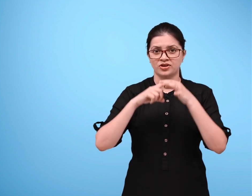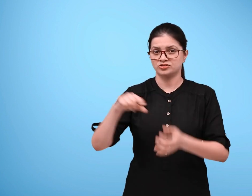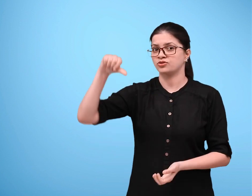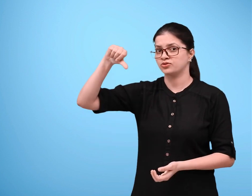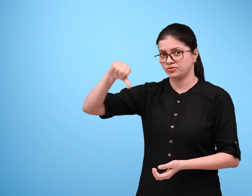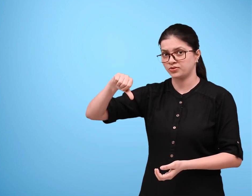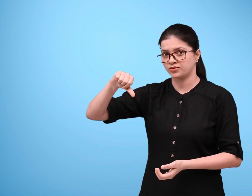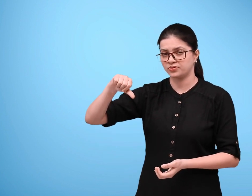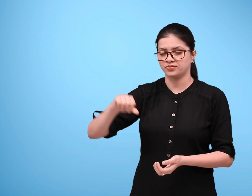Nine.